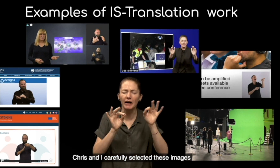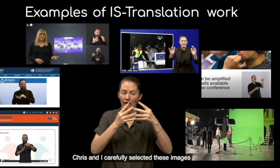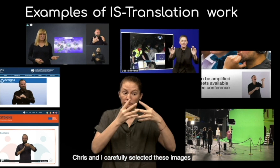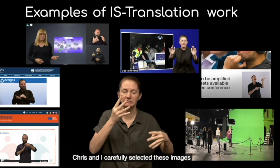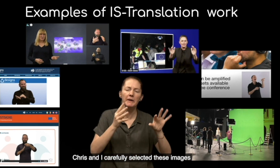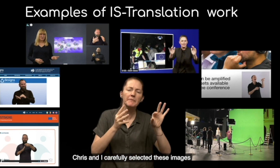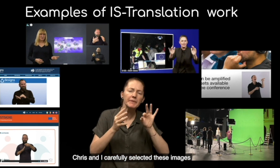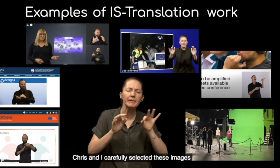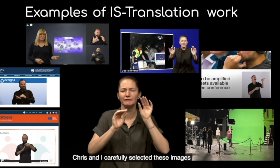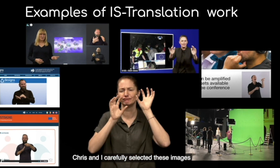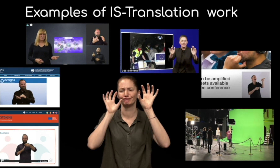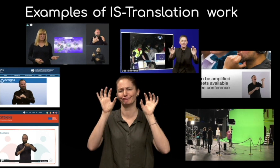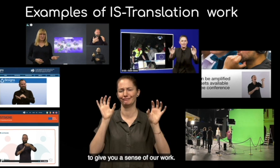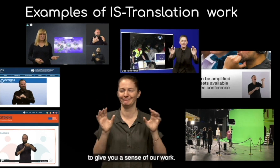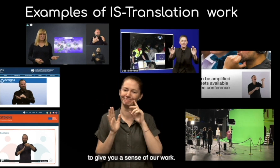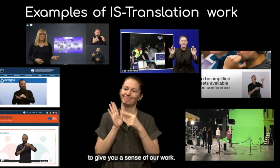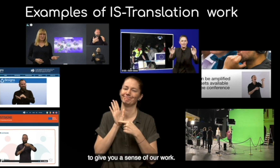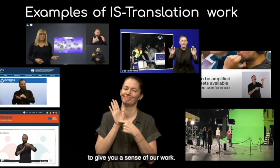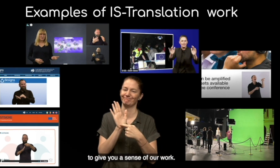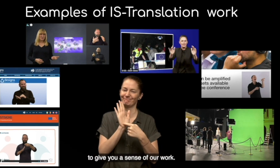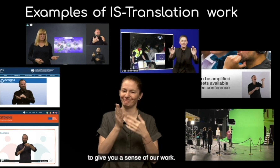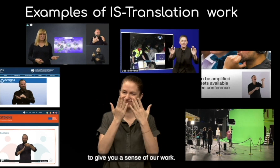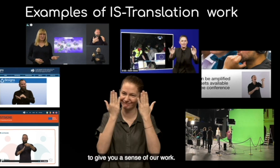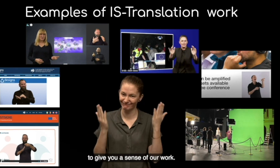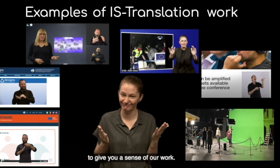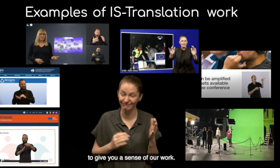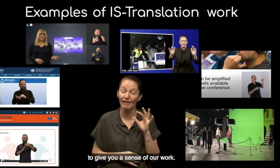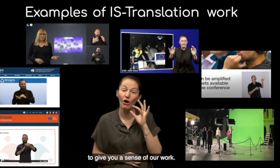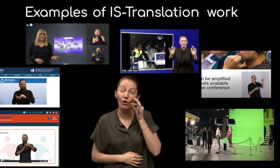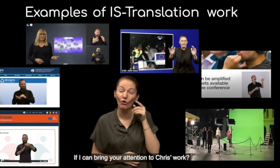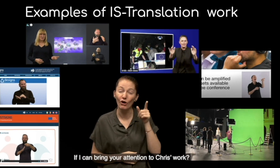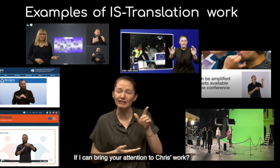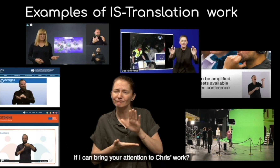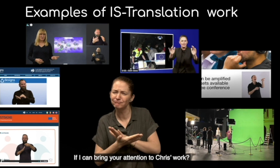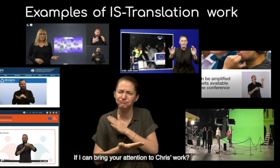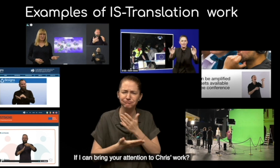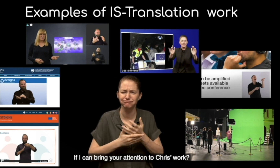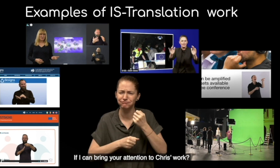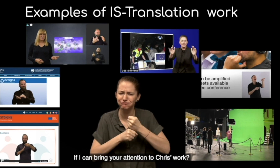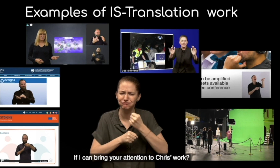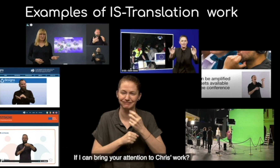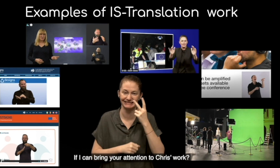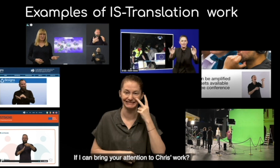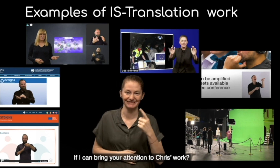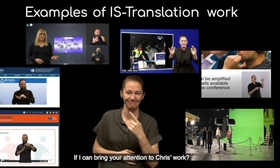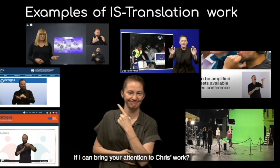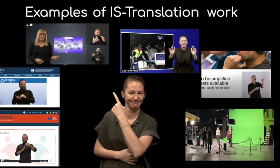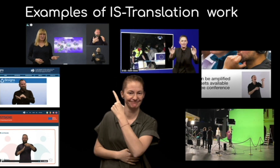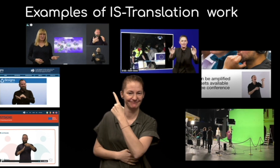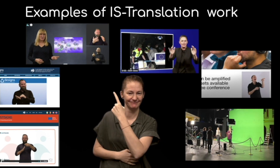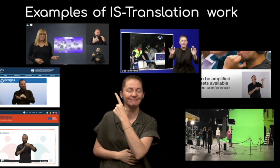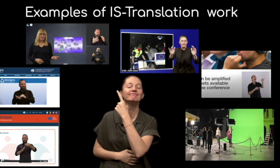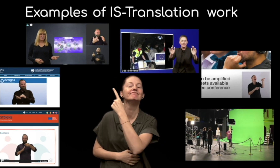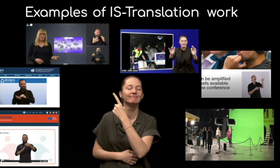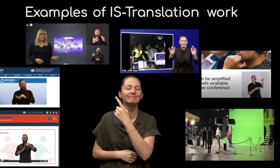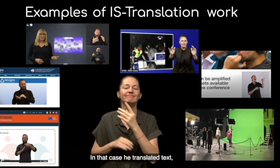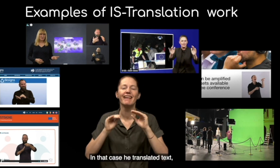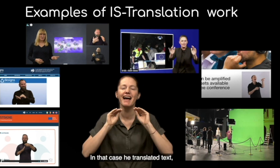can bring your attention to Chris's work, in this case, he translated text which he received in advance for